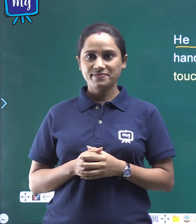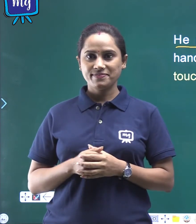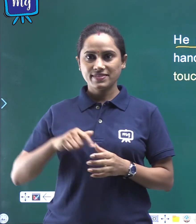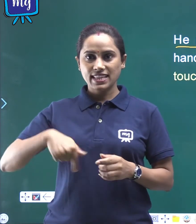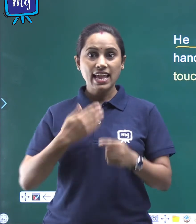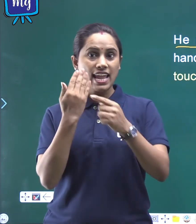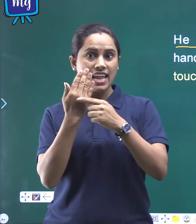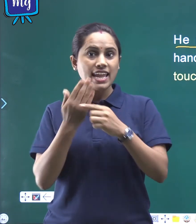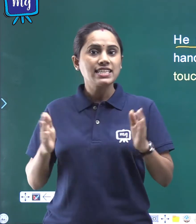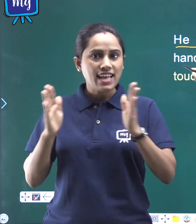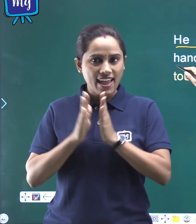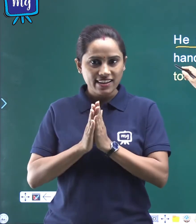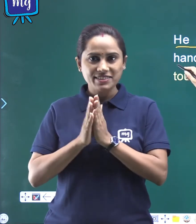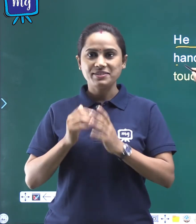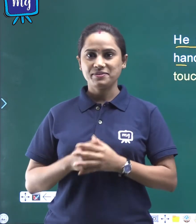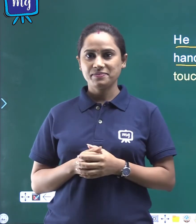his hands